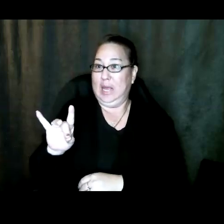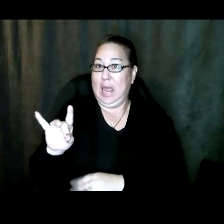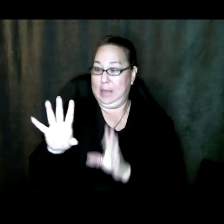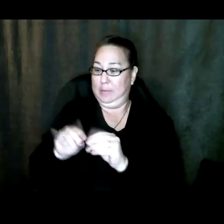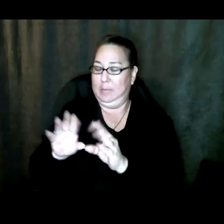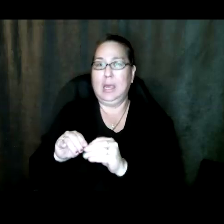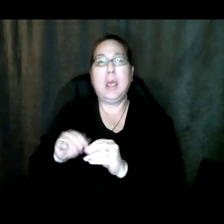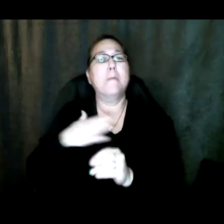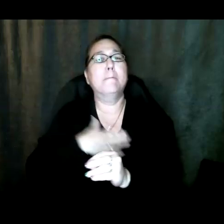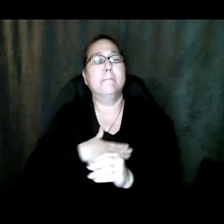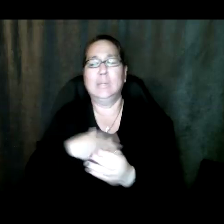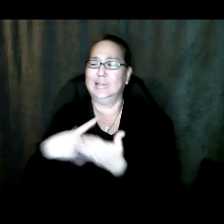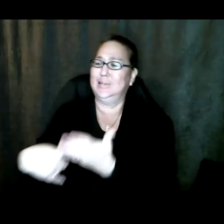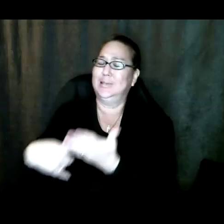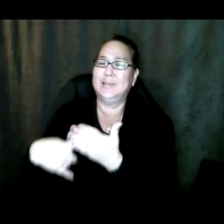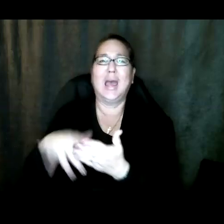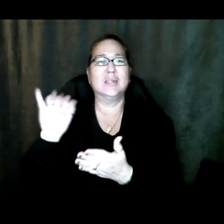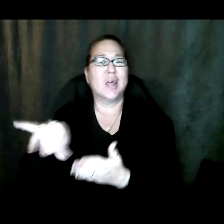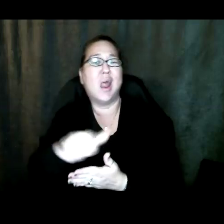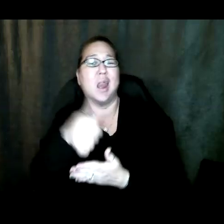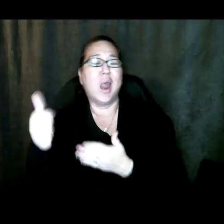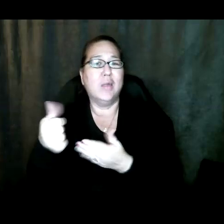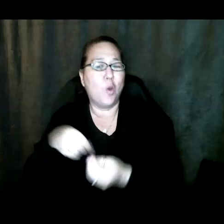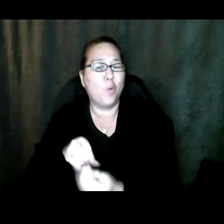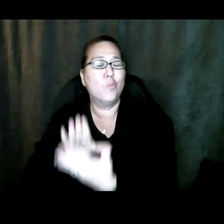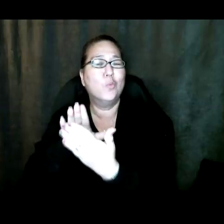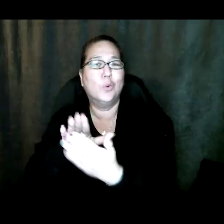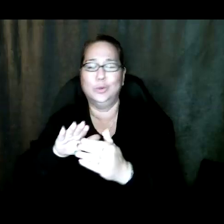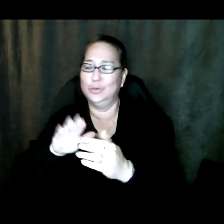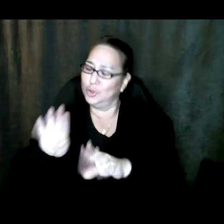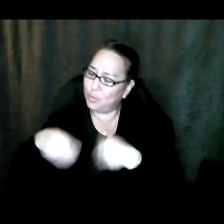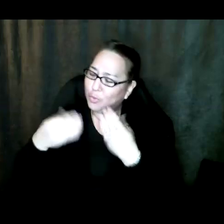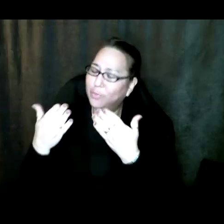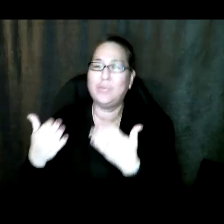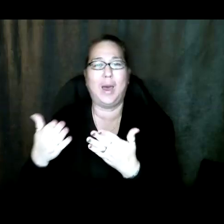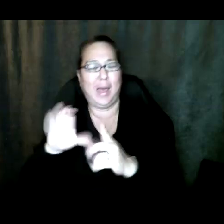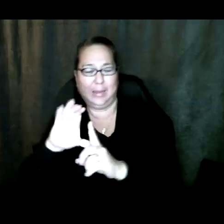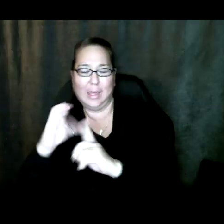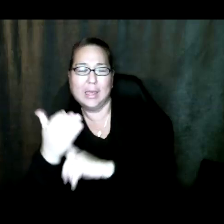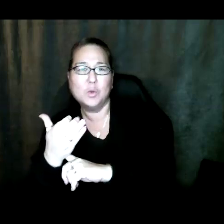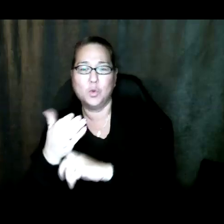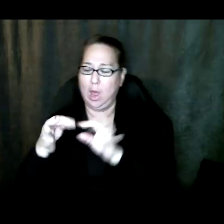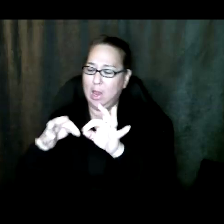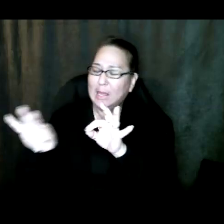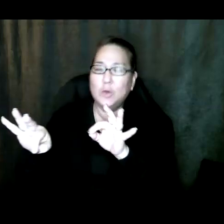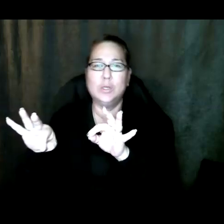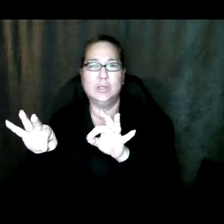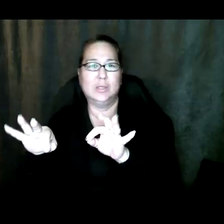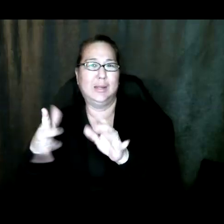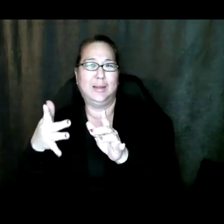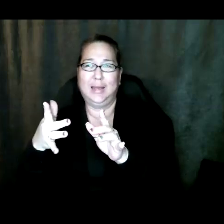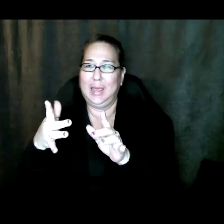alternative approach, which could give reality to the principles of culturally and linguistically sustaining